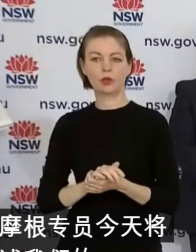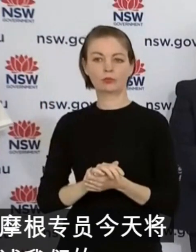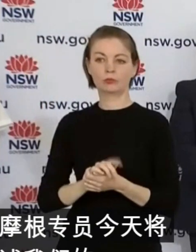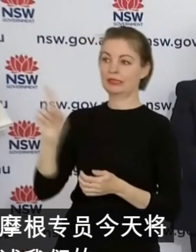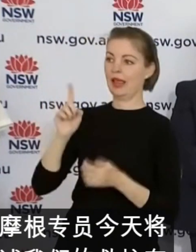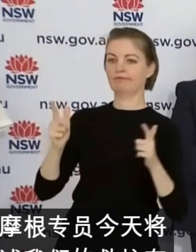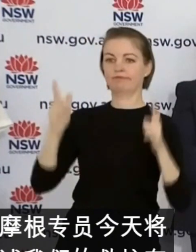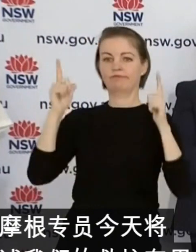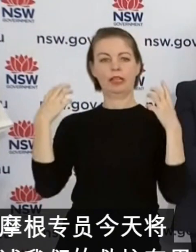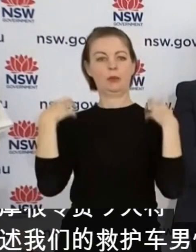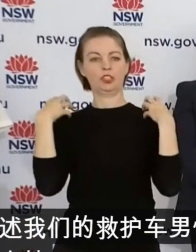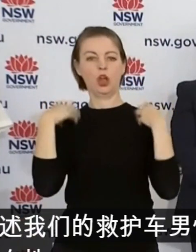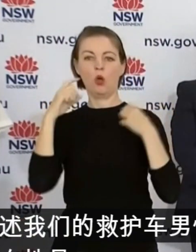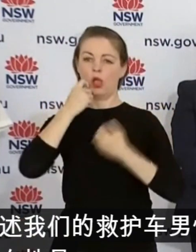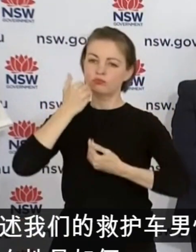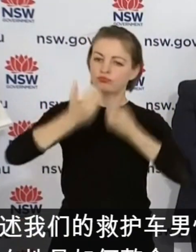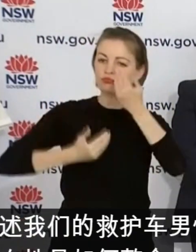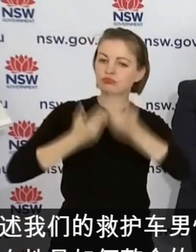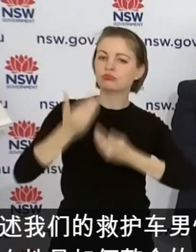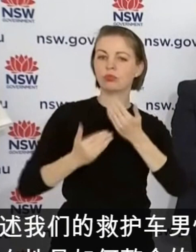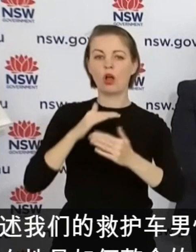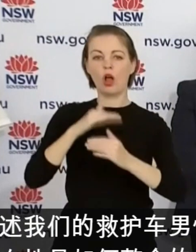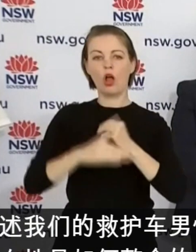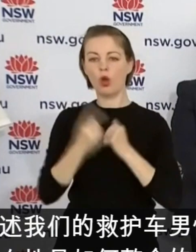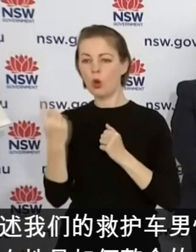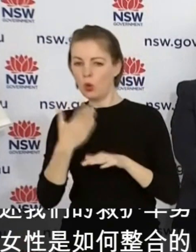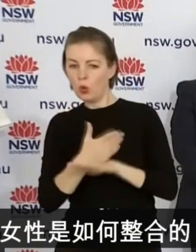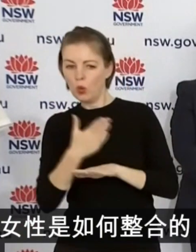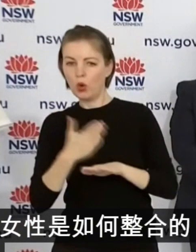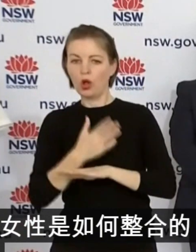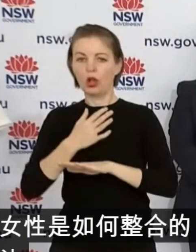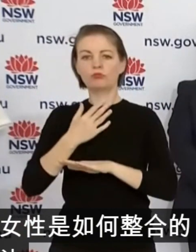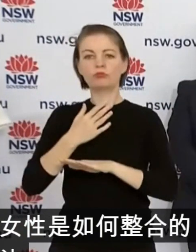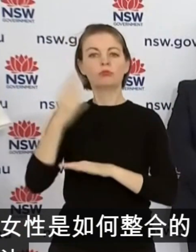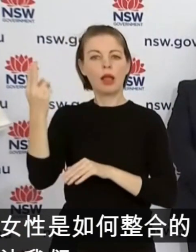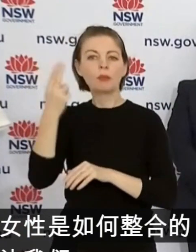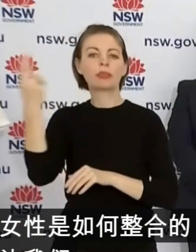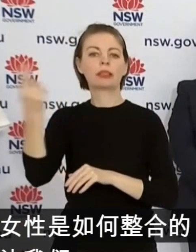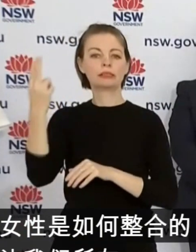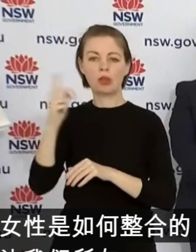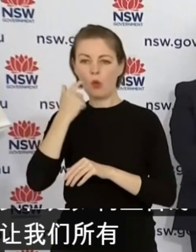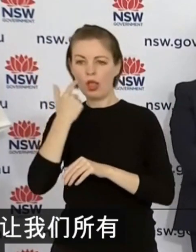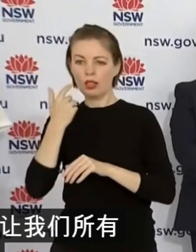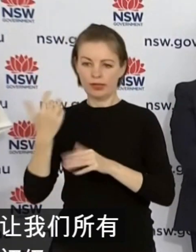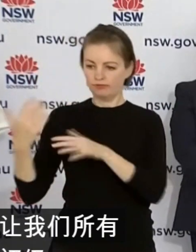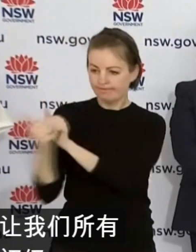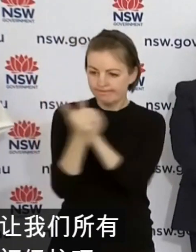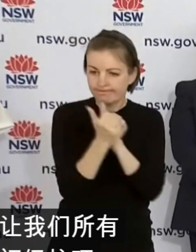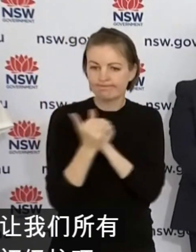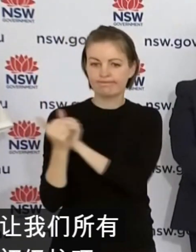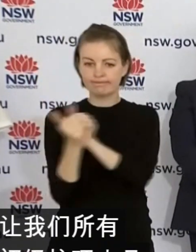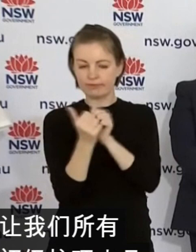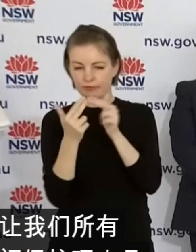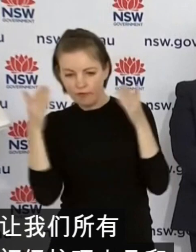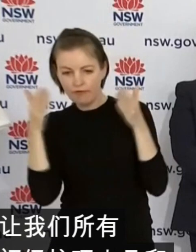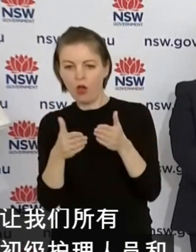how integrated our ambulance men and women are in that program. It's really important for us to have all of our primary carers,